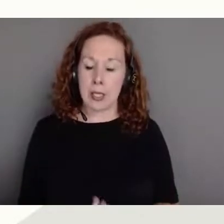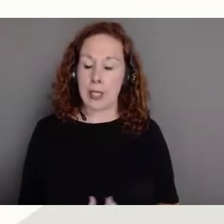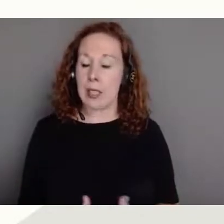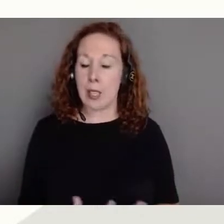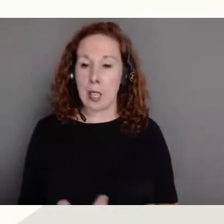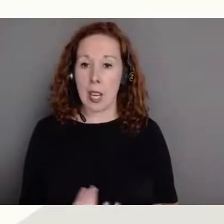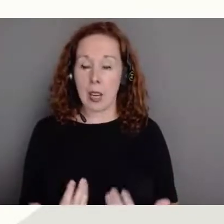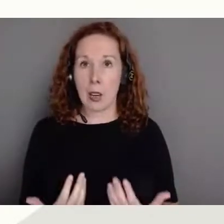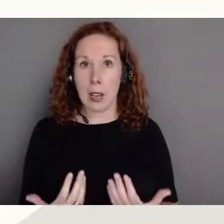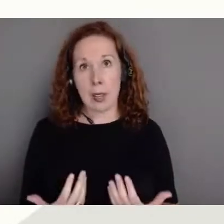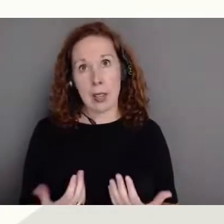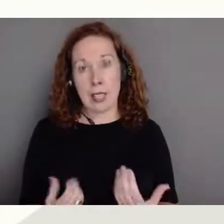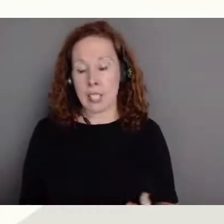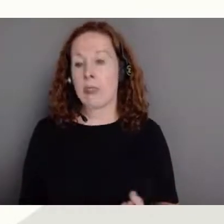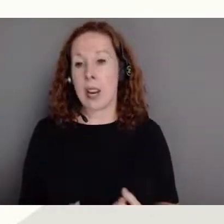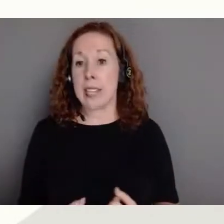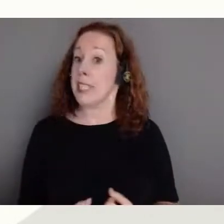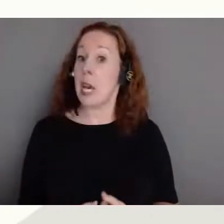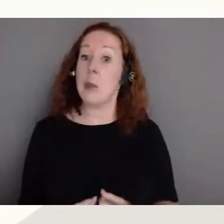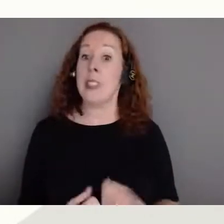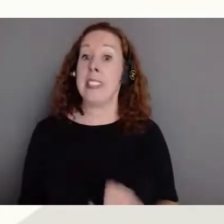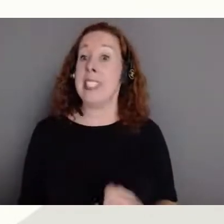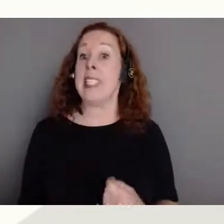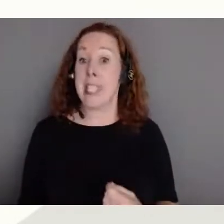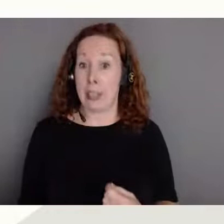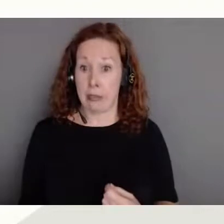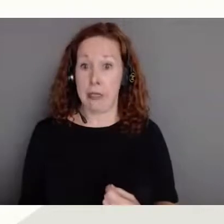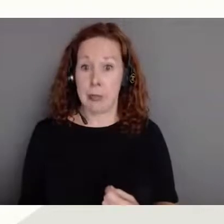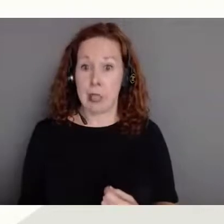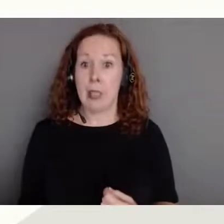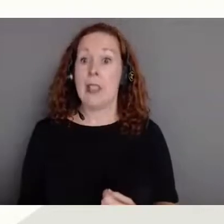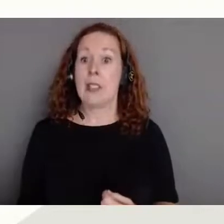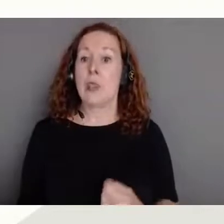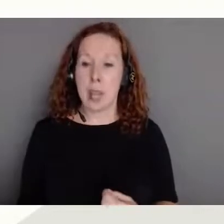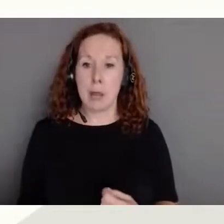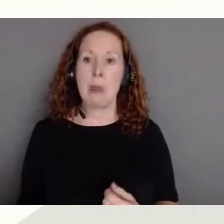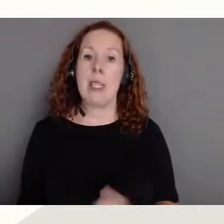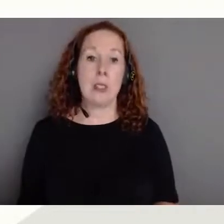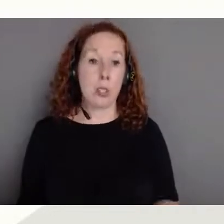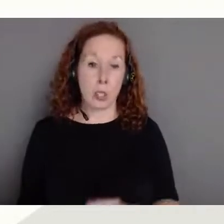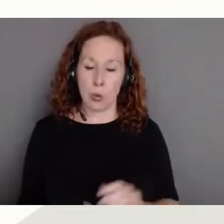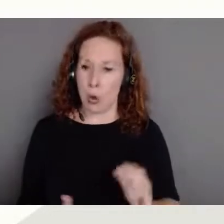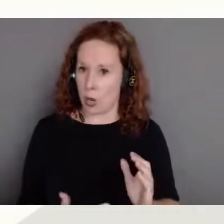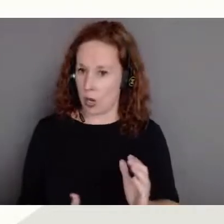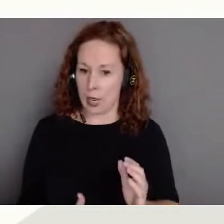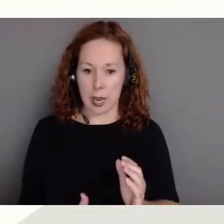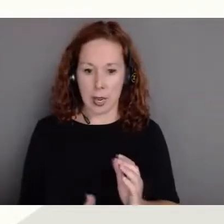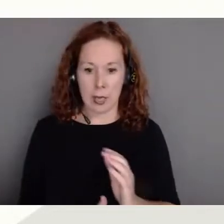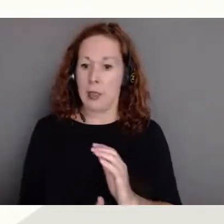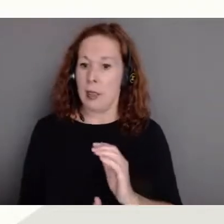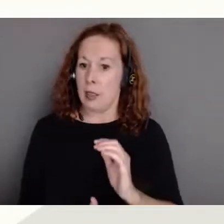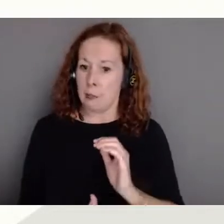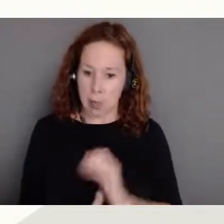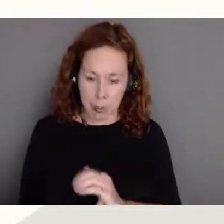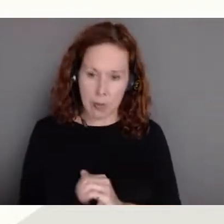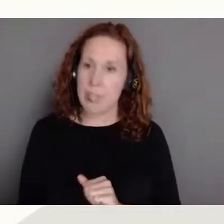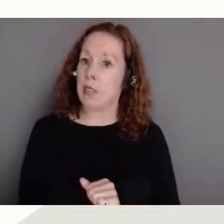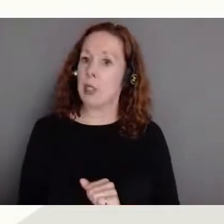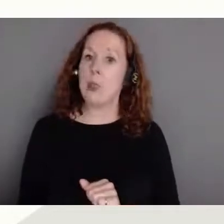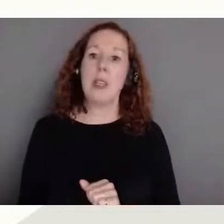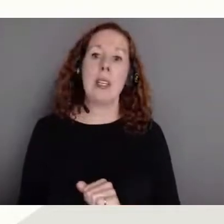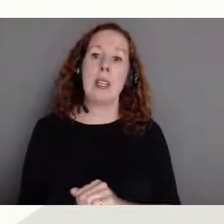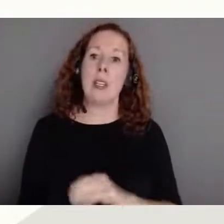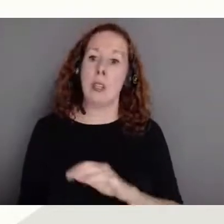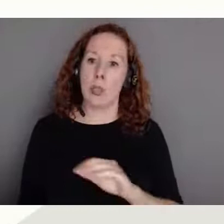people that identify as capital D deaf. So Okay. that means you are a member of the